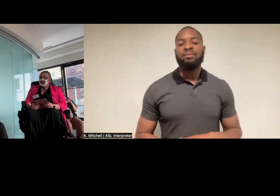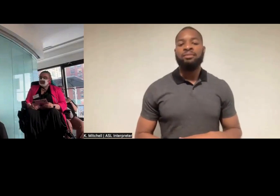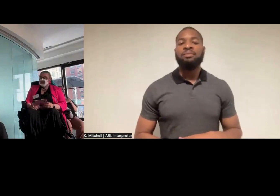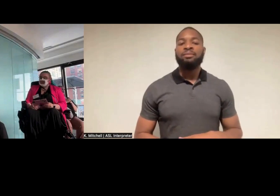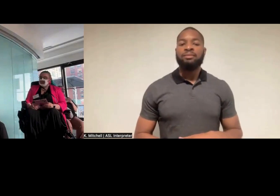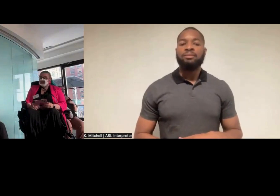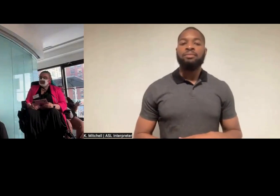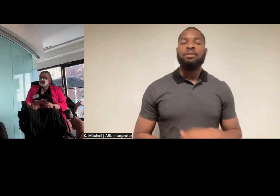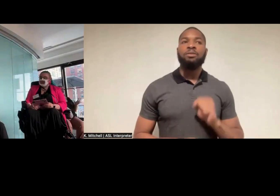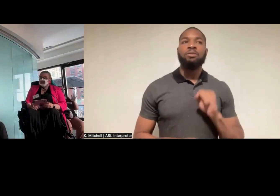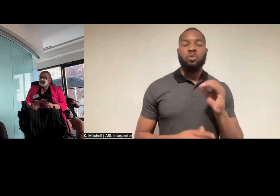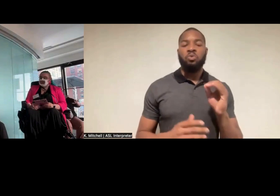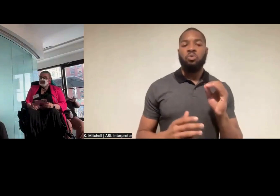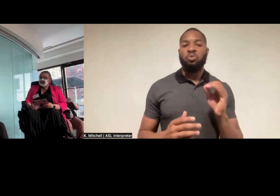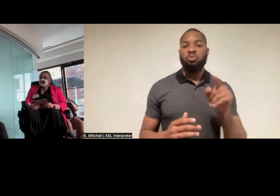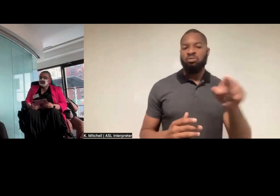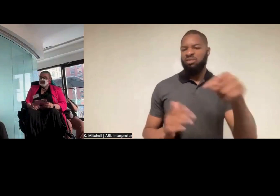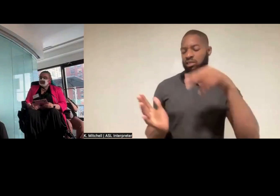I'm sorry.